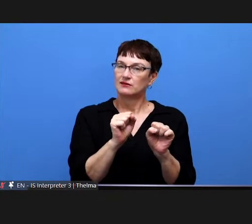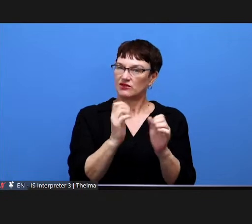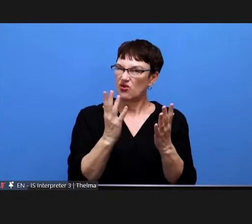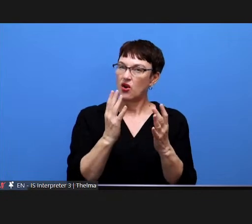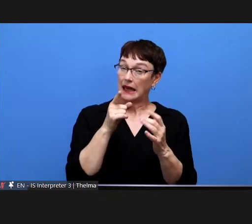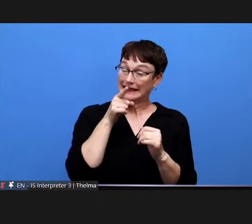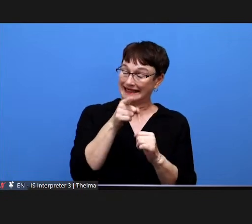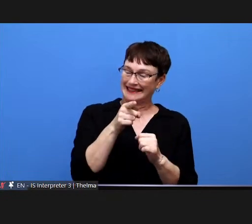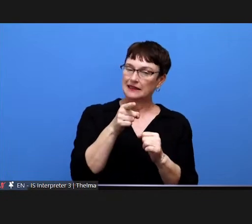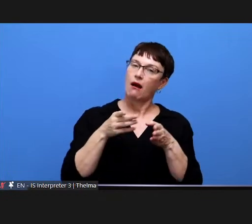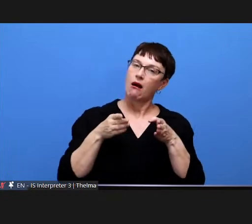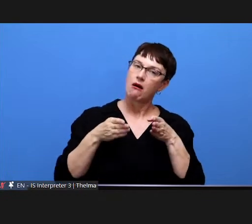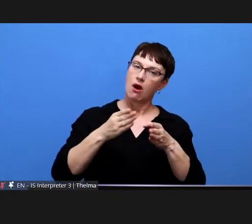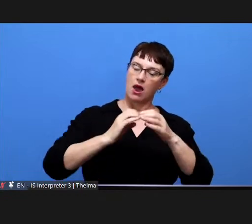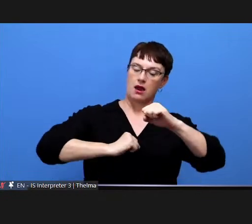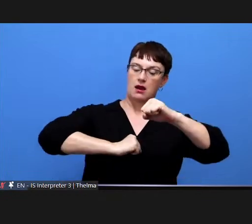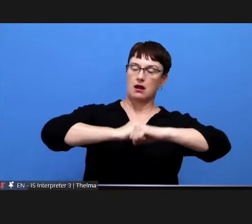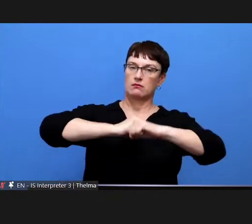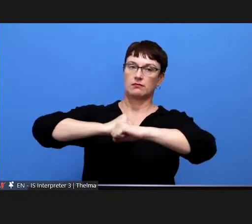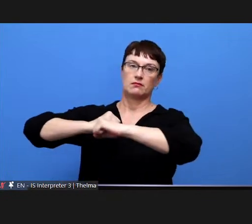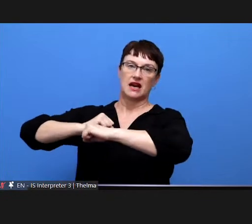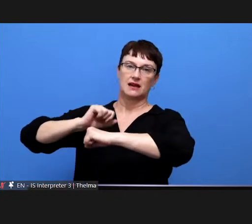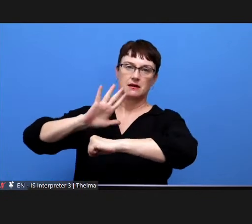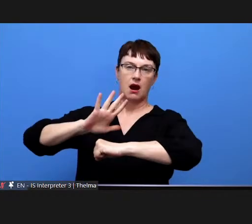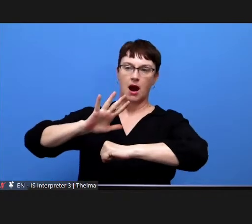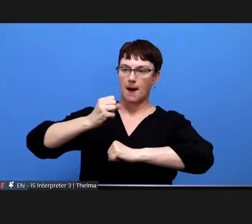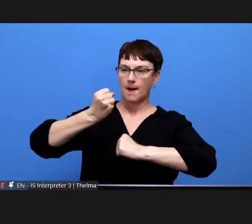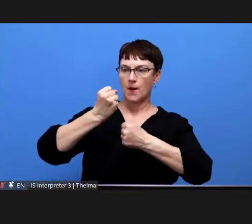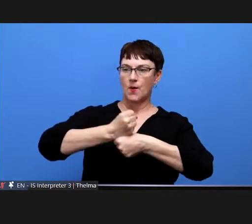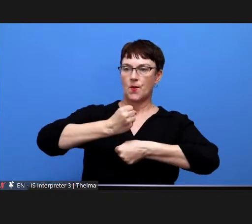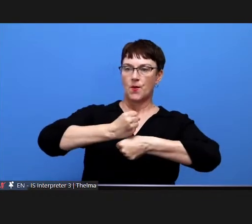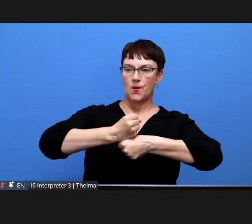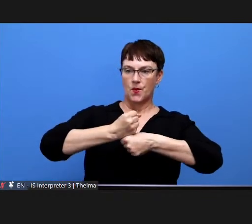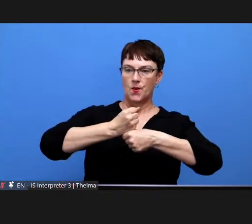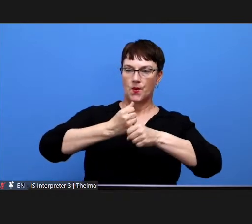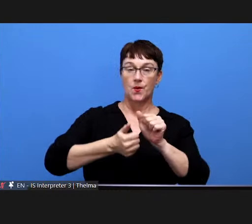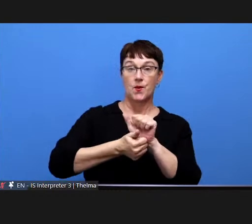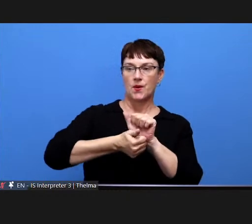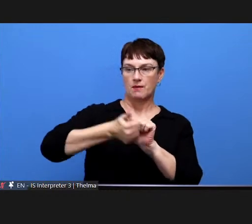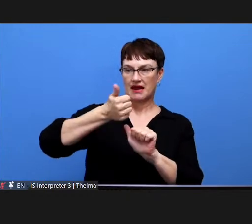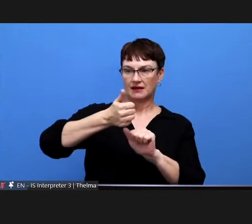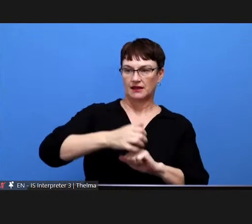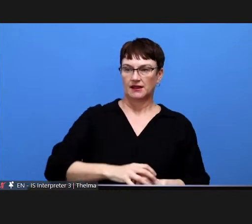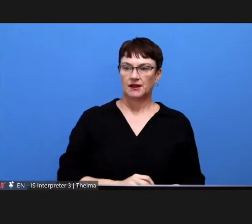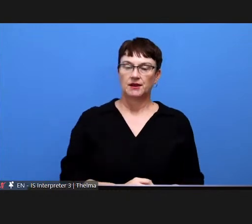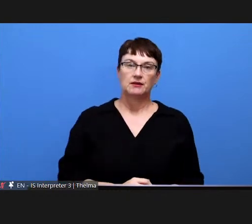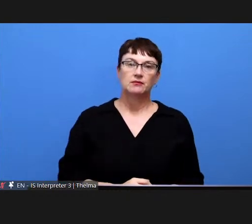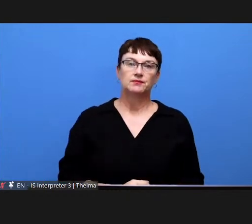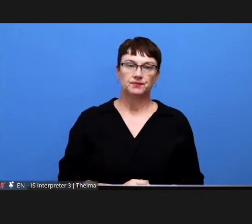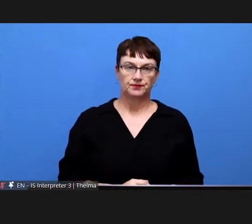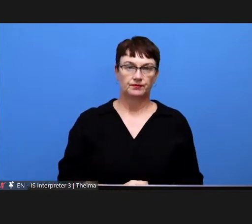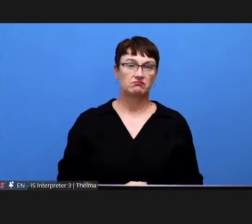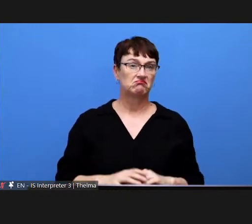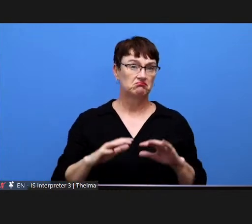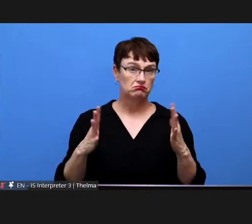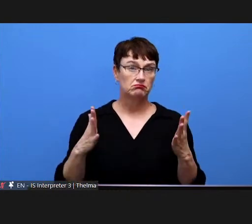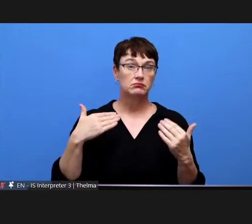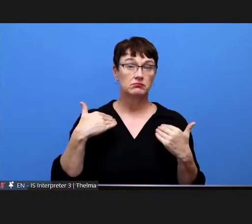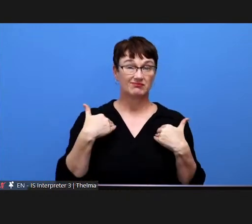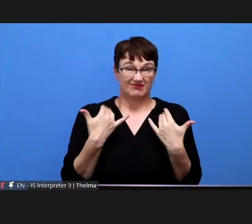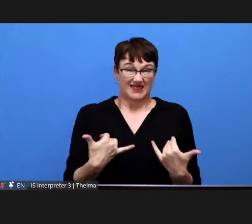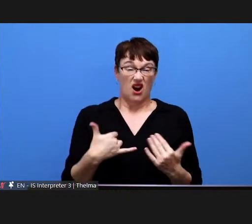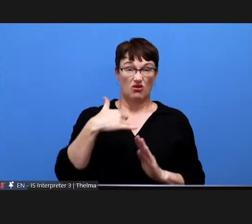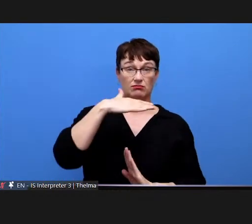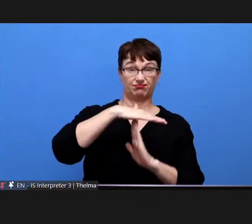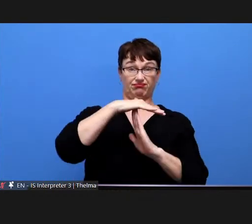you to go and visit our stands that we have up there. We have a lot of tools that you can get yourself